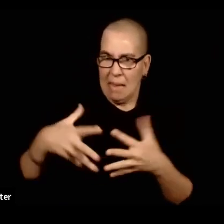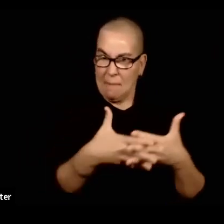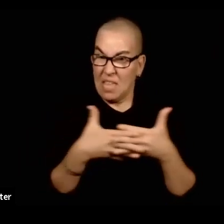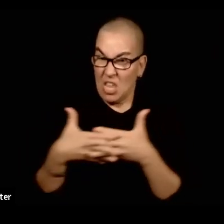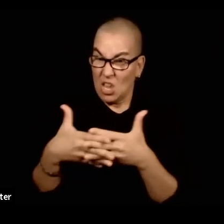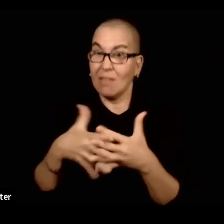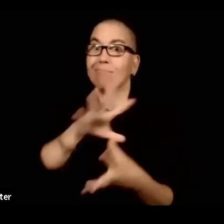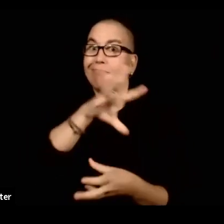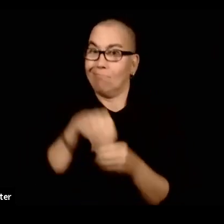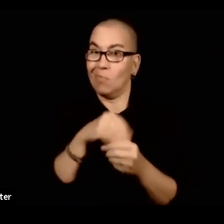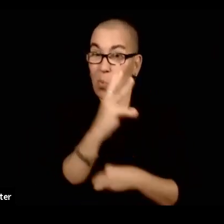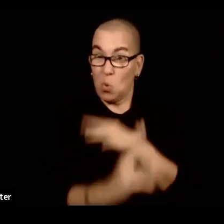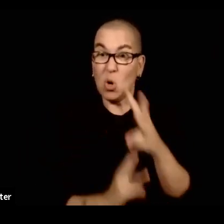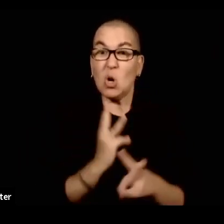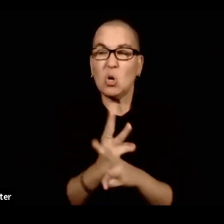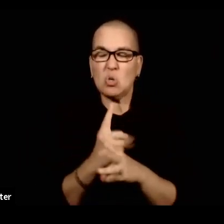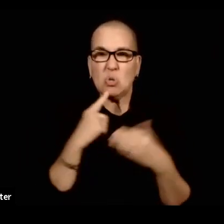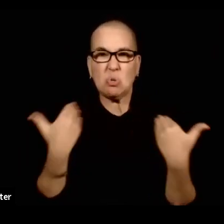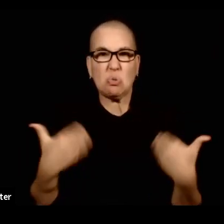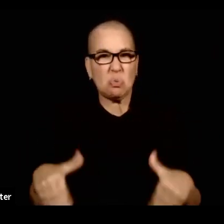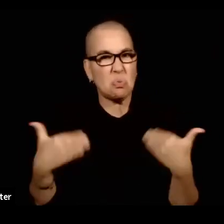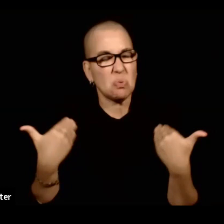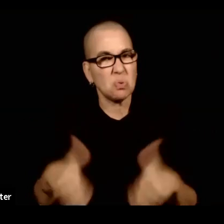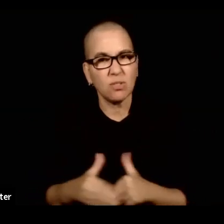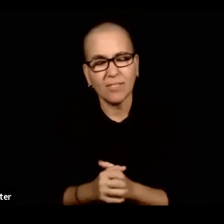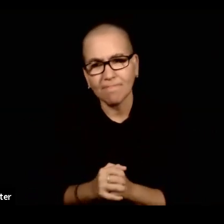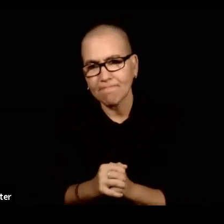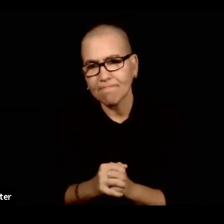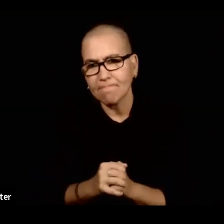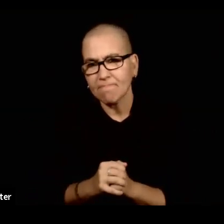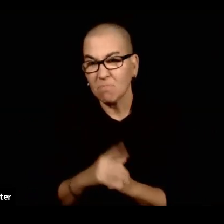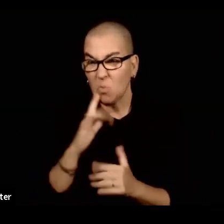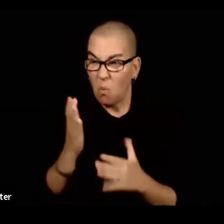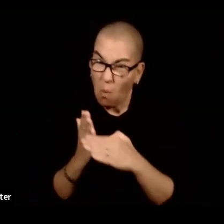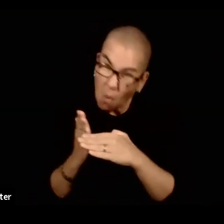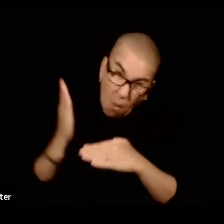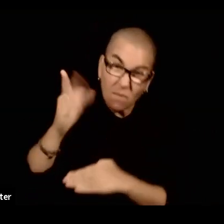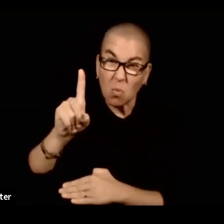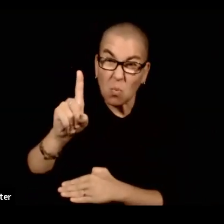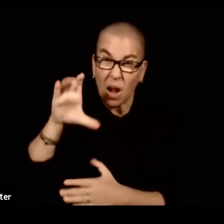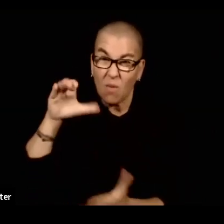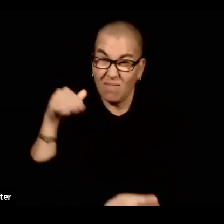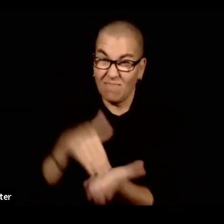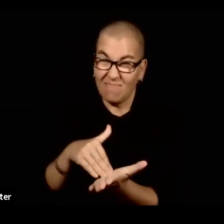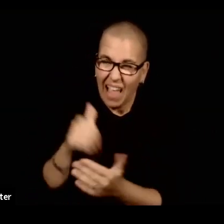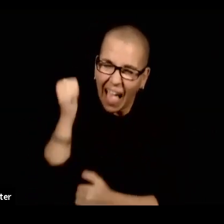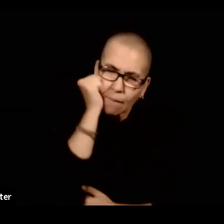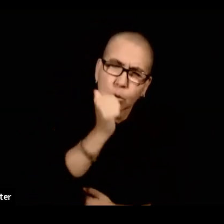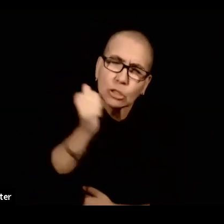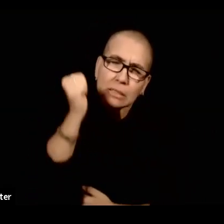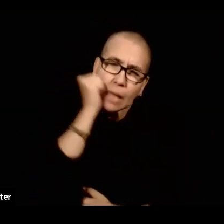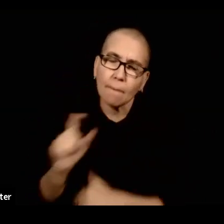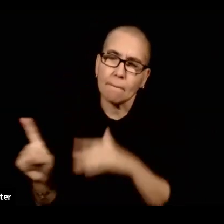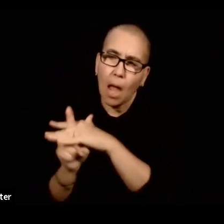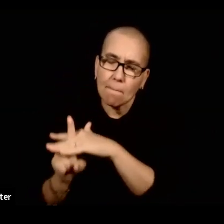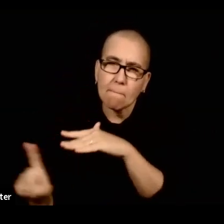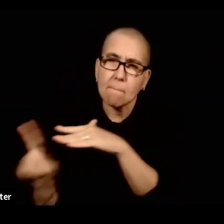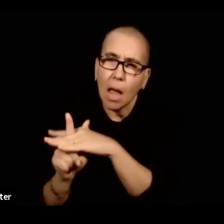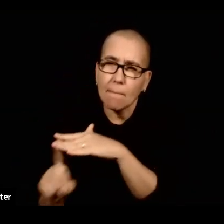adding over 100,000 cases a day and over 1,000 deaths a day at this point in time. It's a very